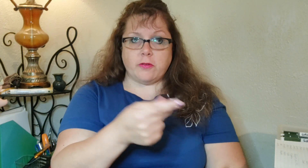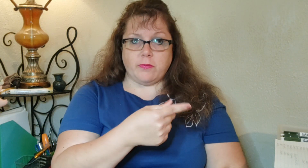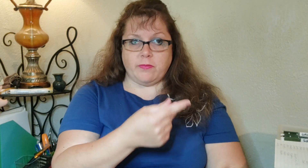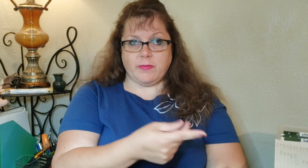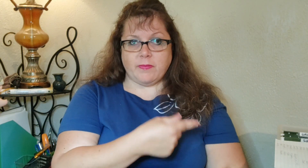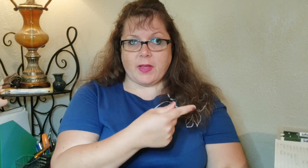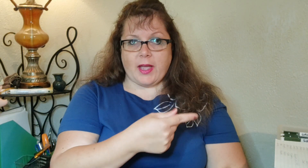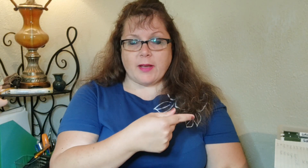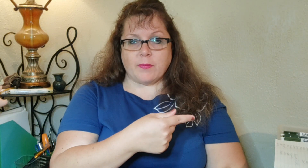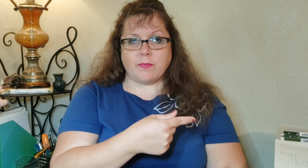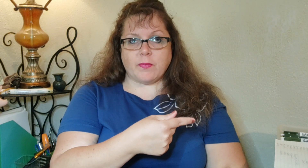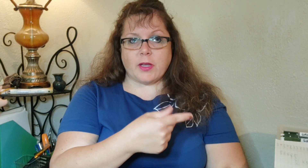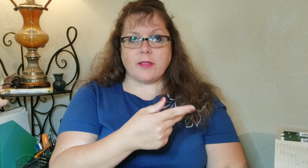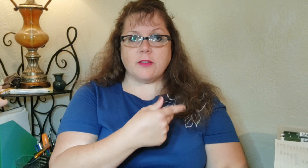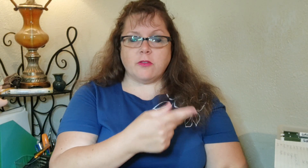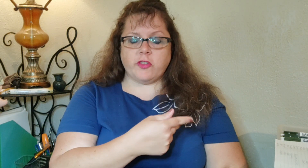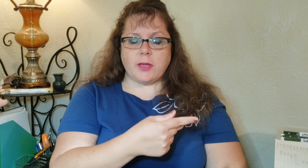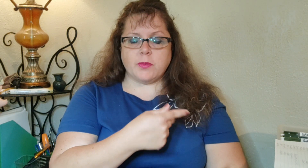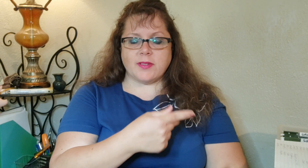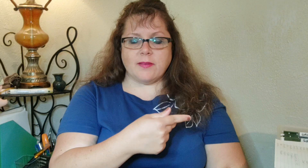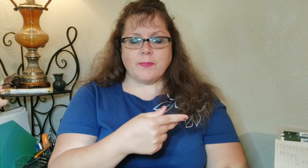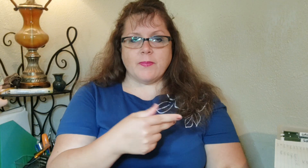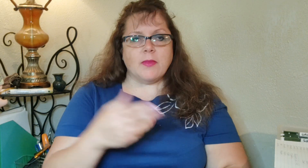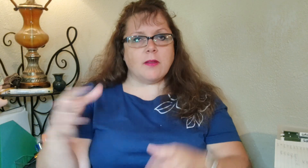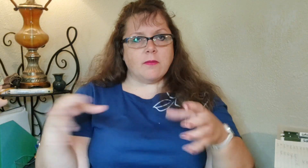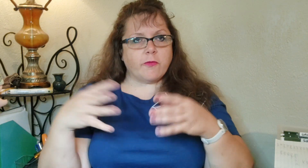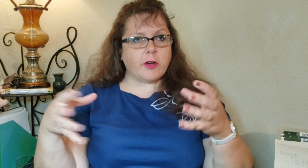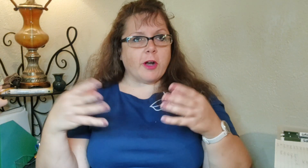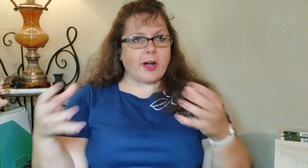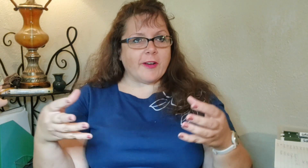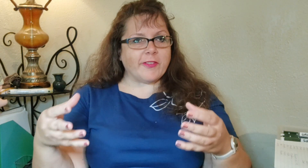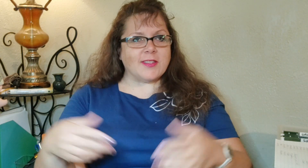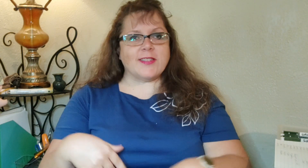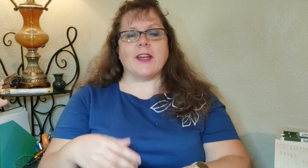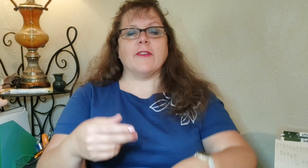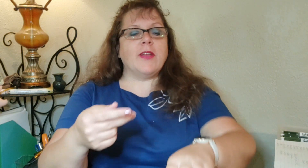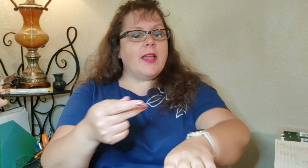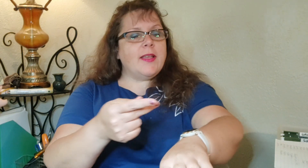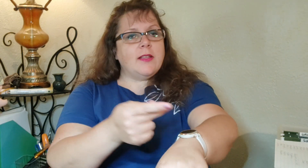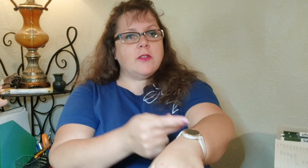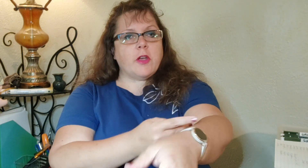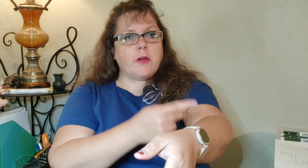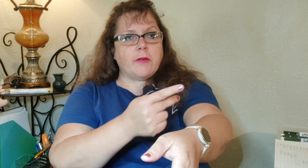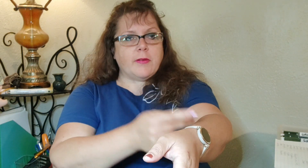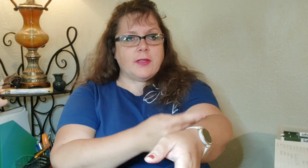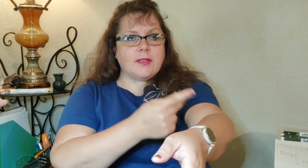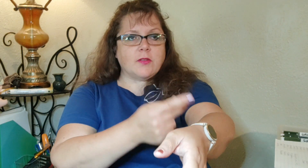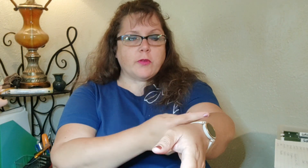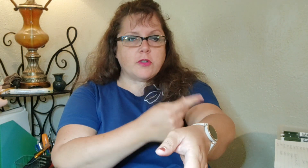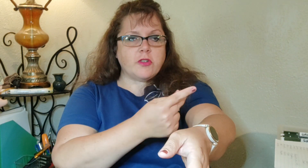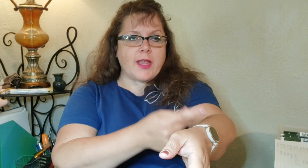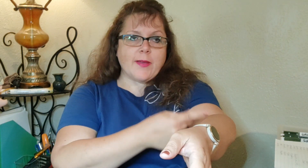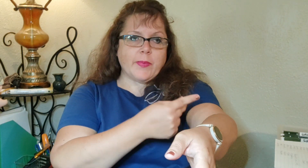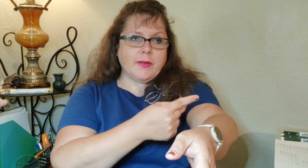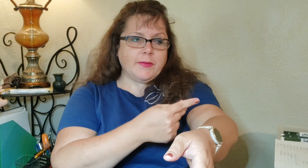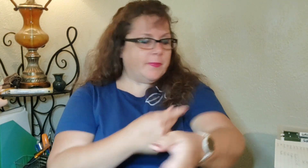to cut the sheep's fur off and stuff. So this is for sheep.